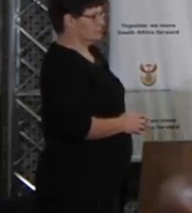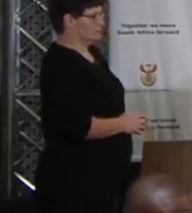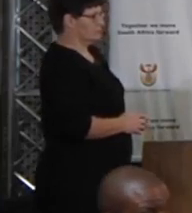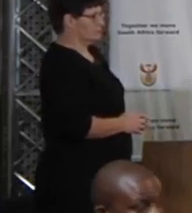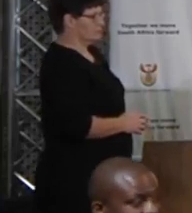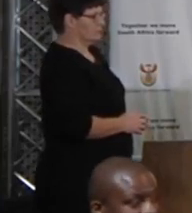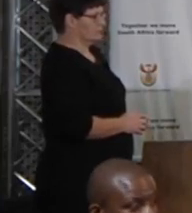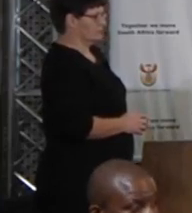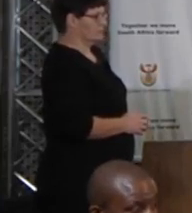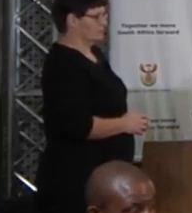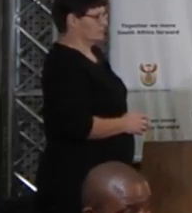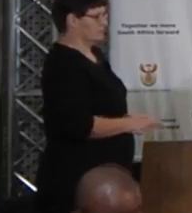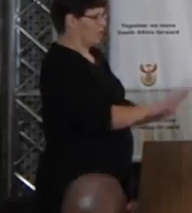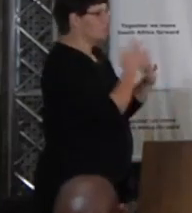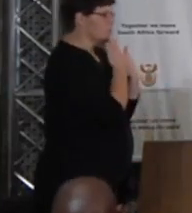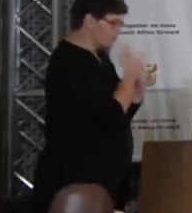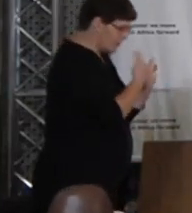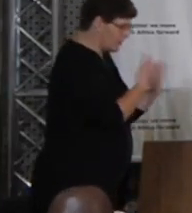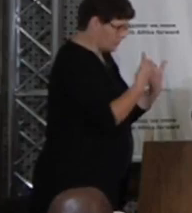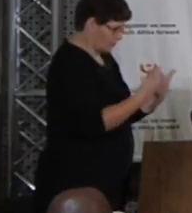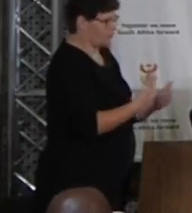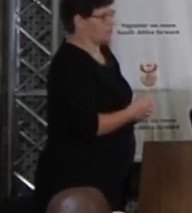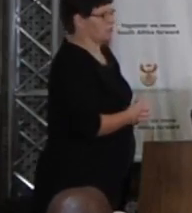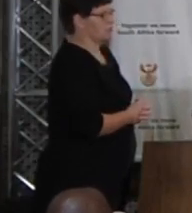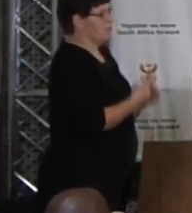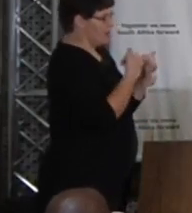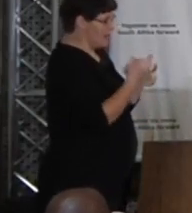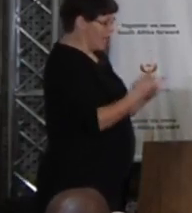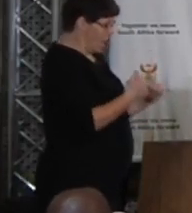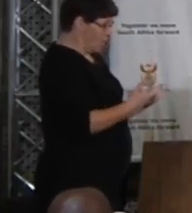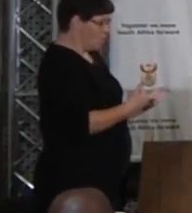Le rona re a leboga morena. We now